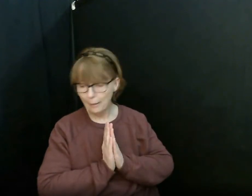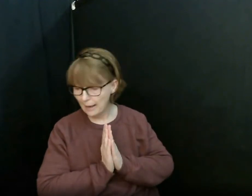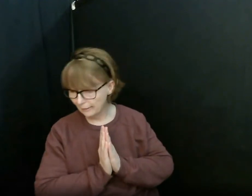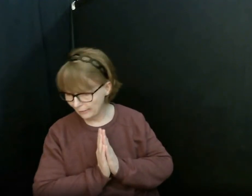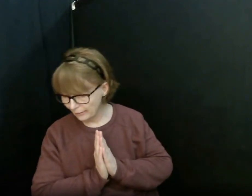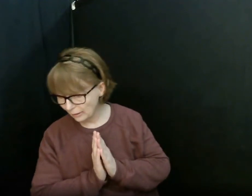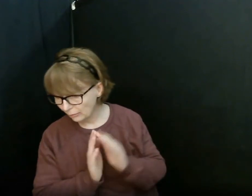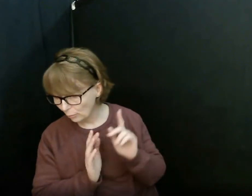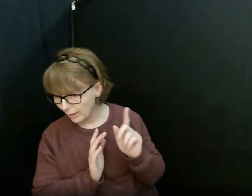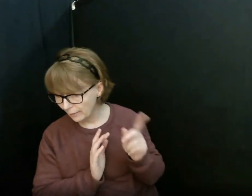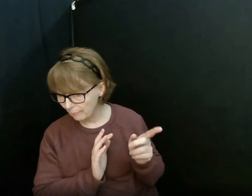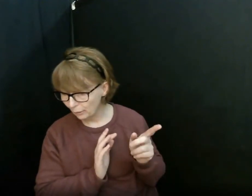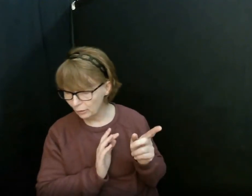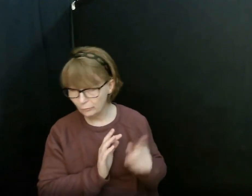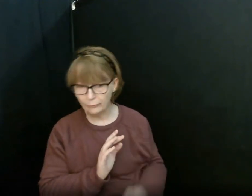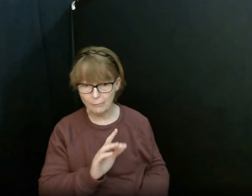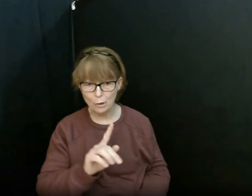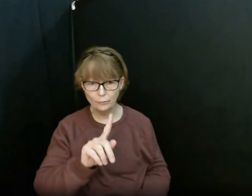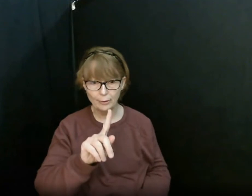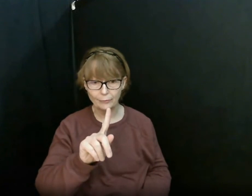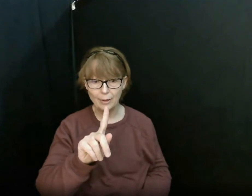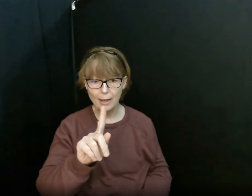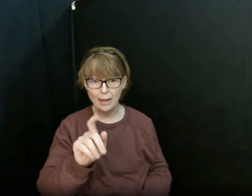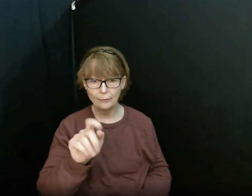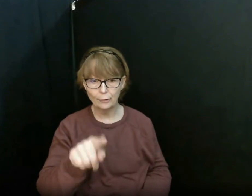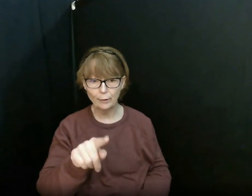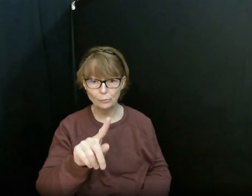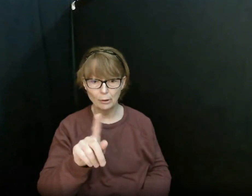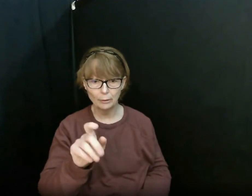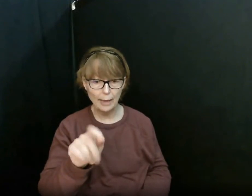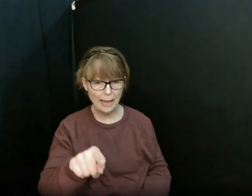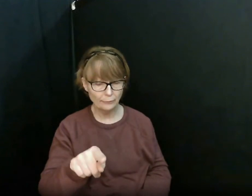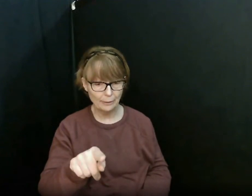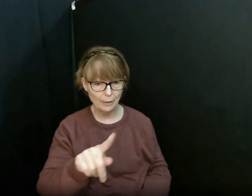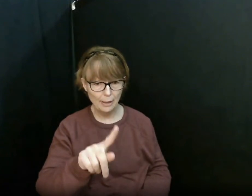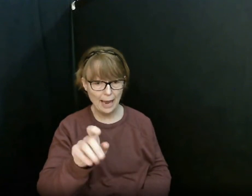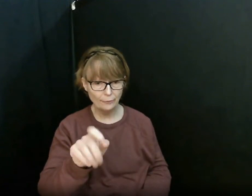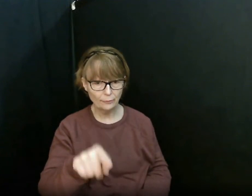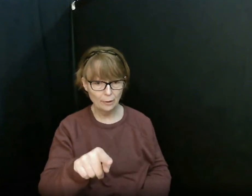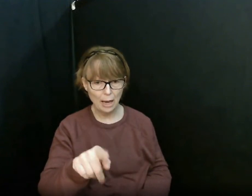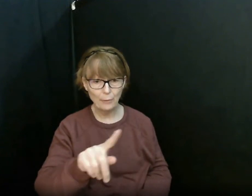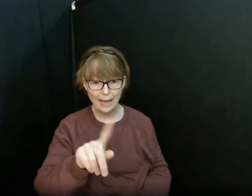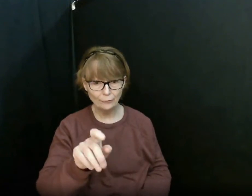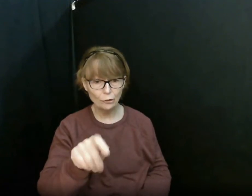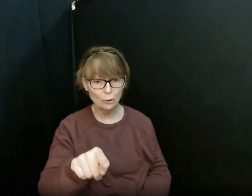And I think the one that Bill uses the most is the question mark. Ask me. Ask. I want to ask you a